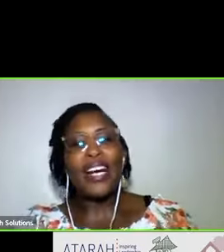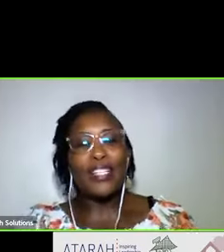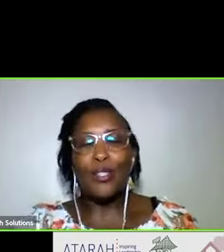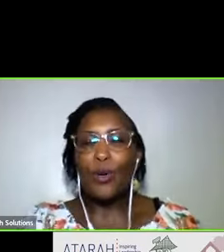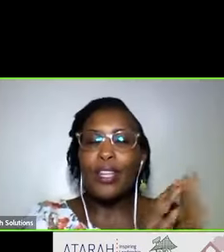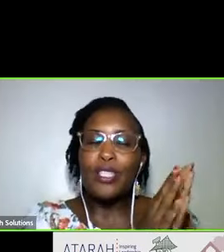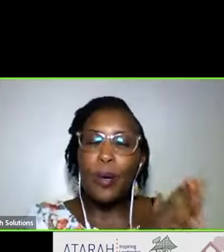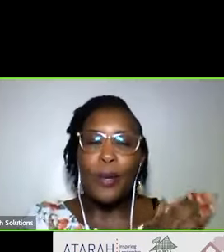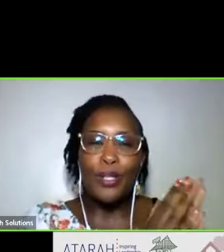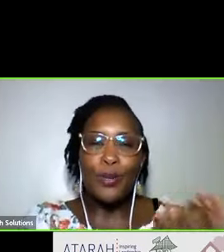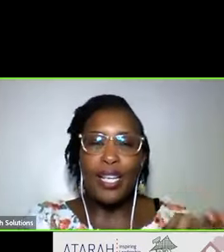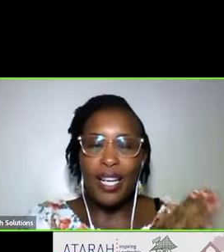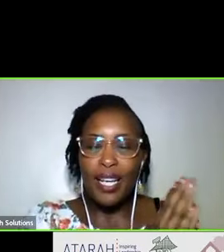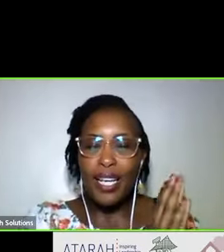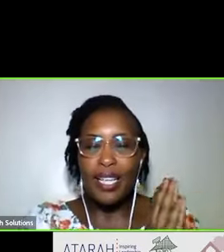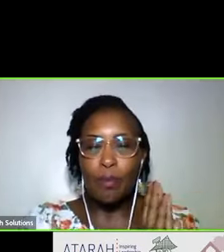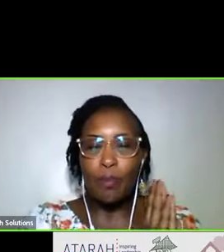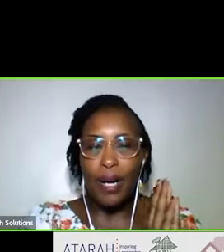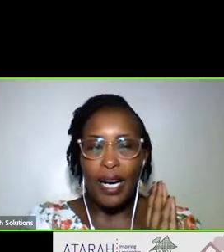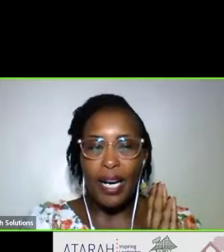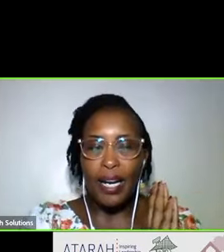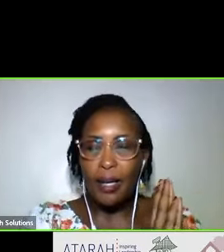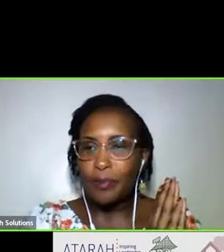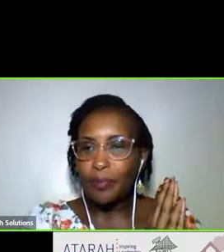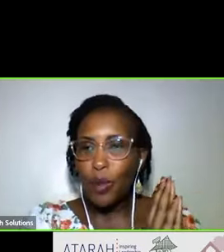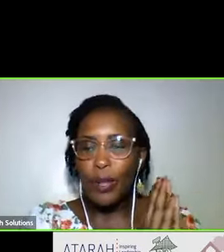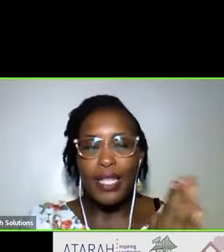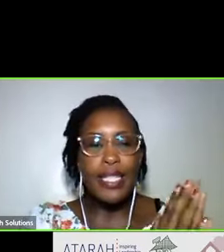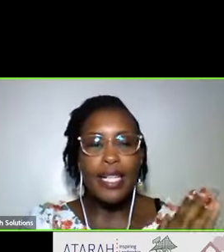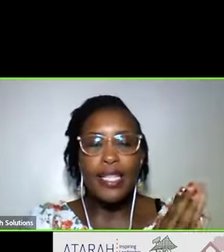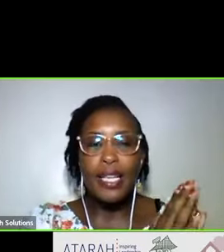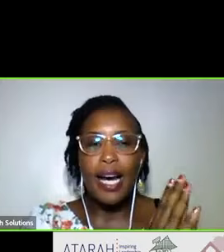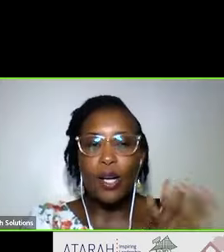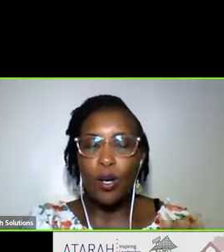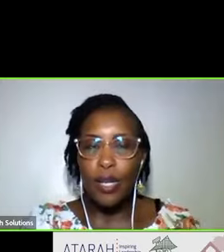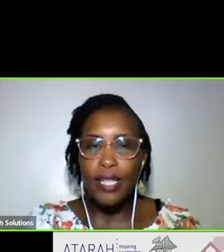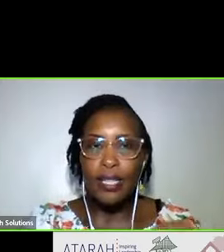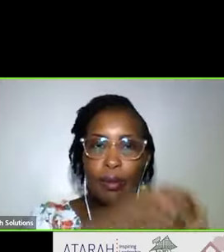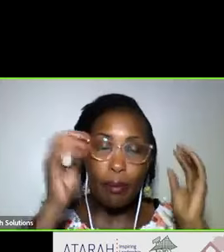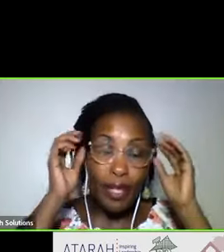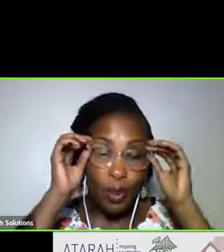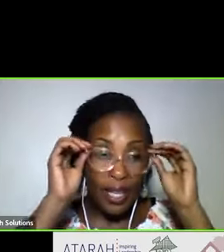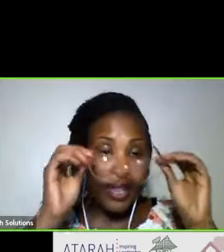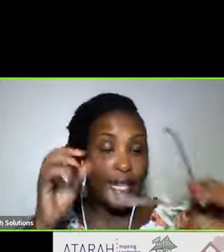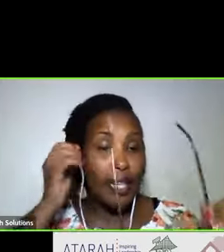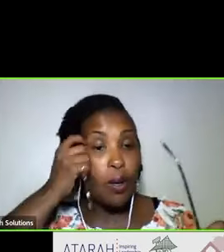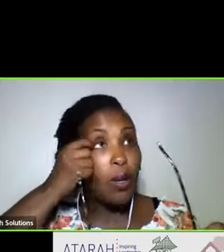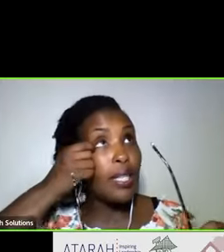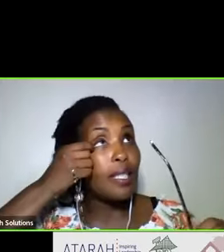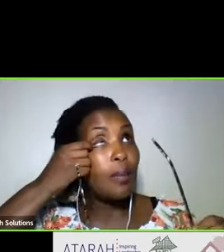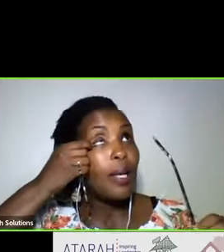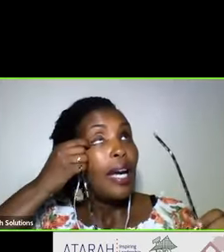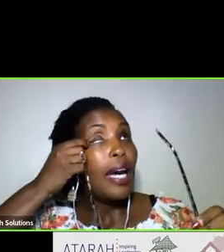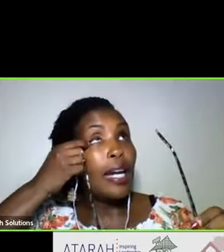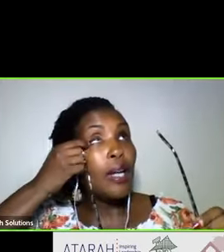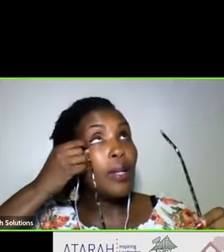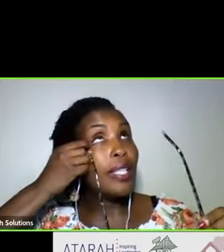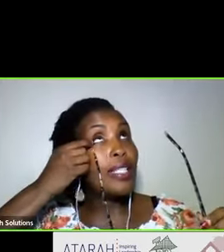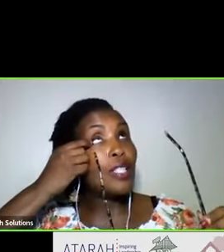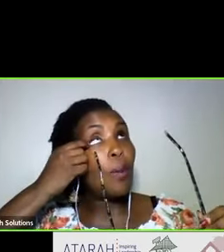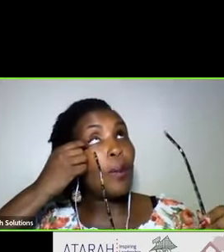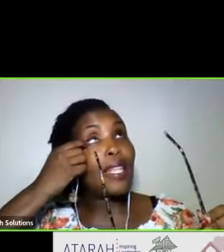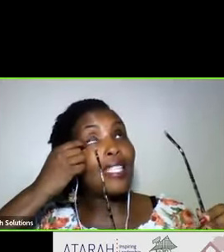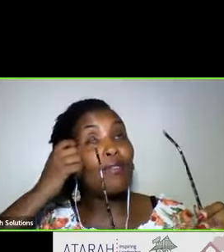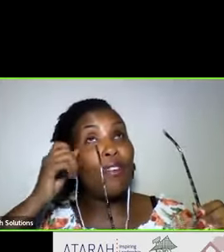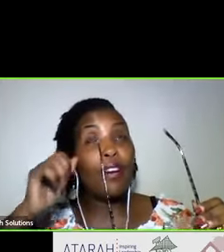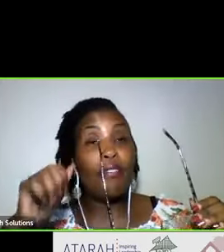All right. So the topic today is we are discussing alcoholism, mental health and alcoholism. And I know this is